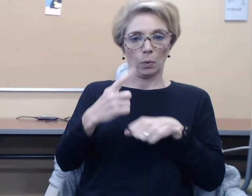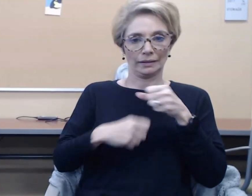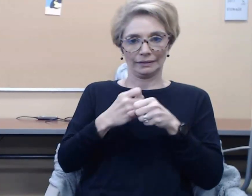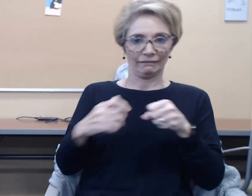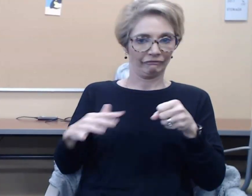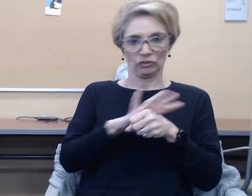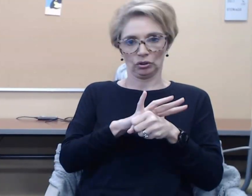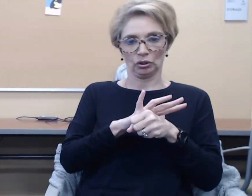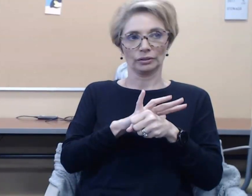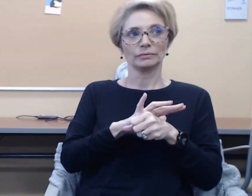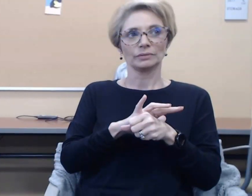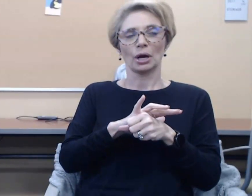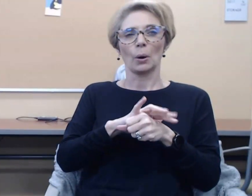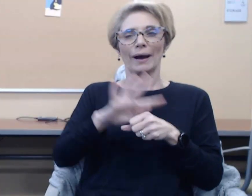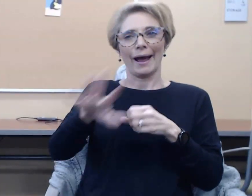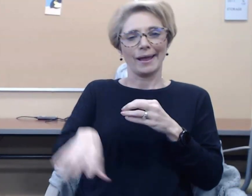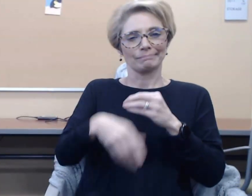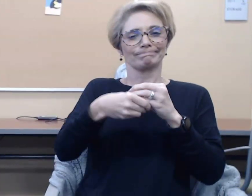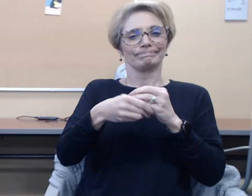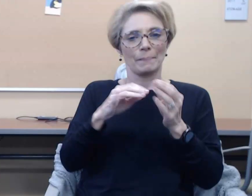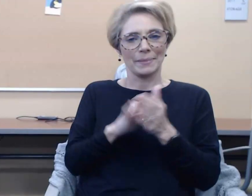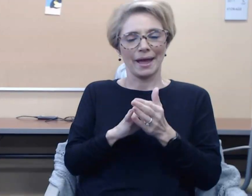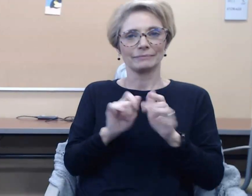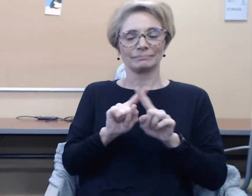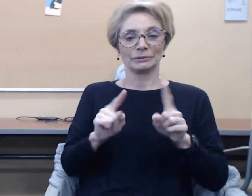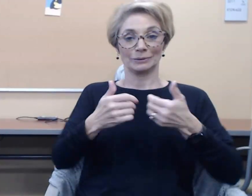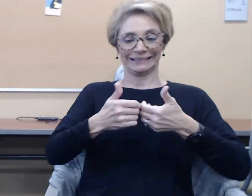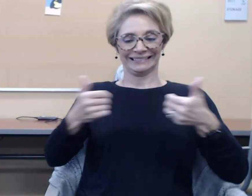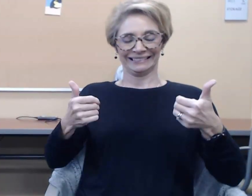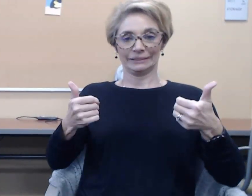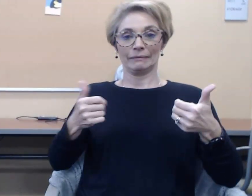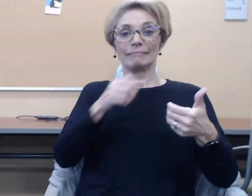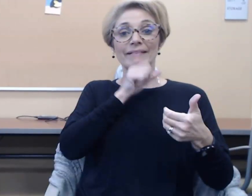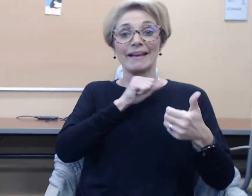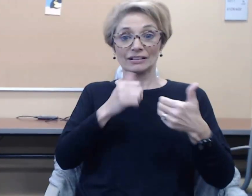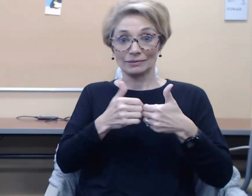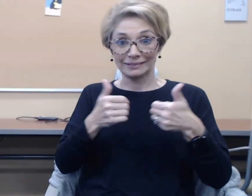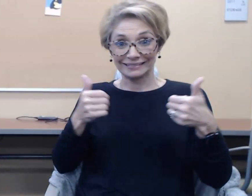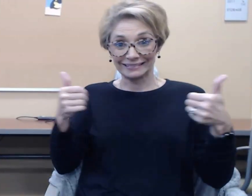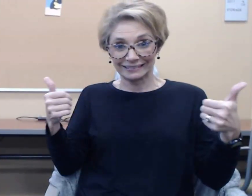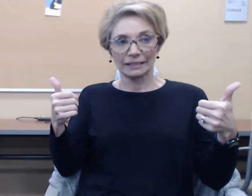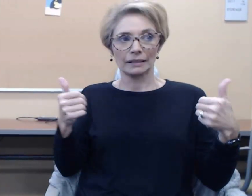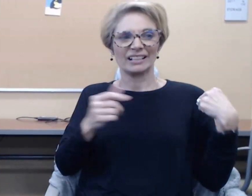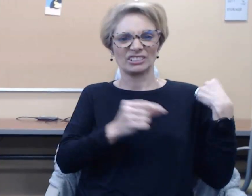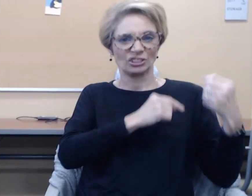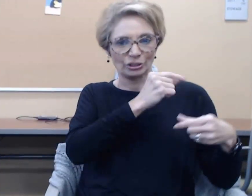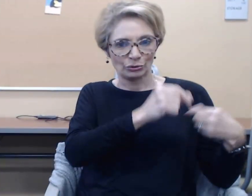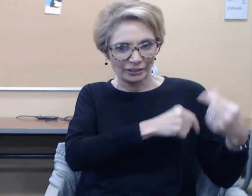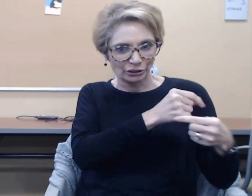stipulation in to minimize the difference between age gaps and generational gaps. So